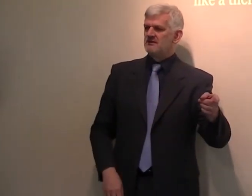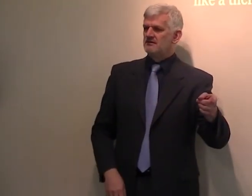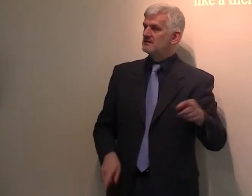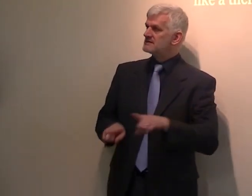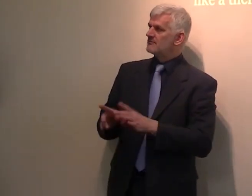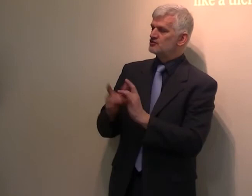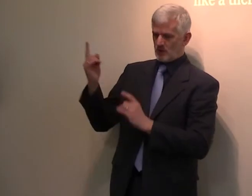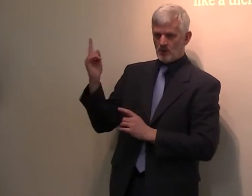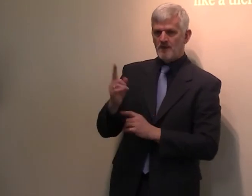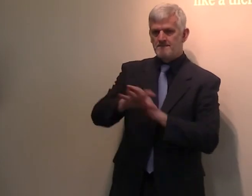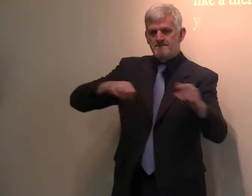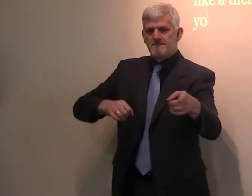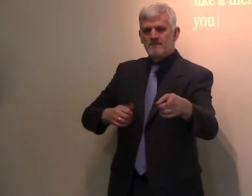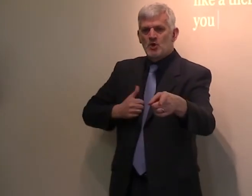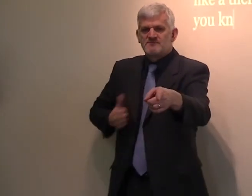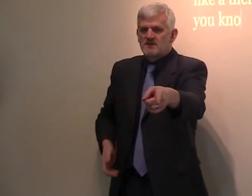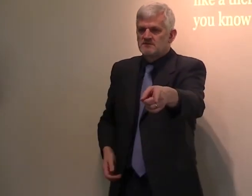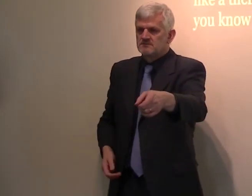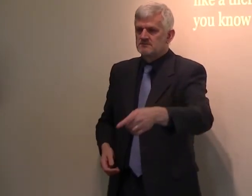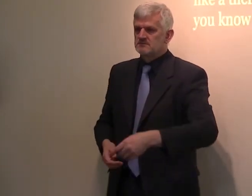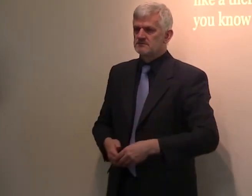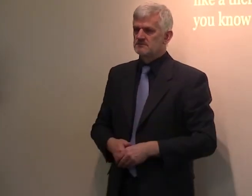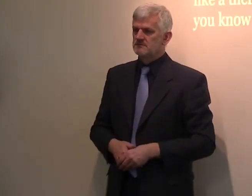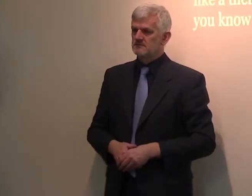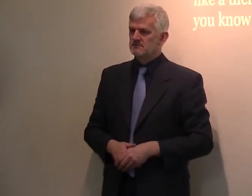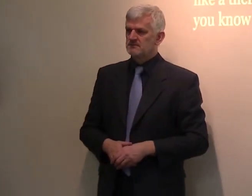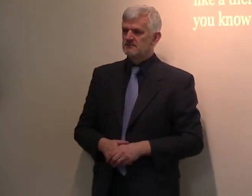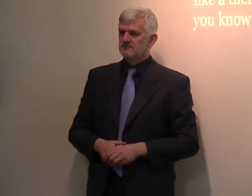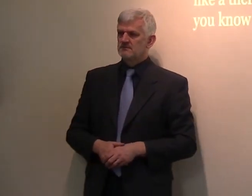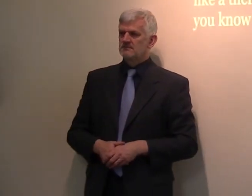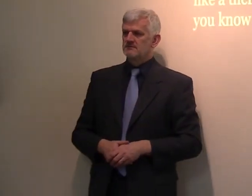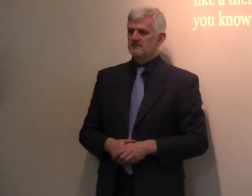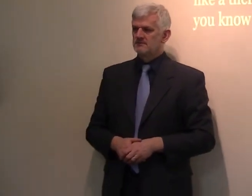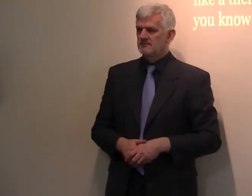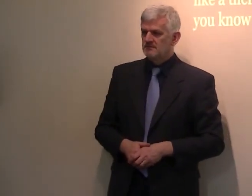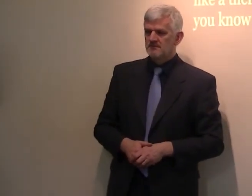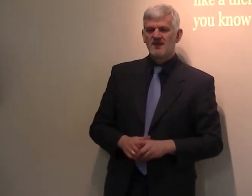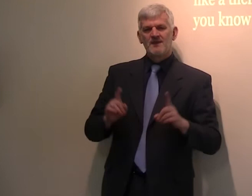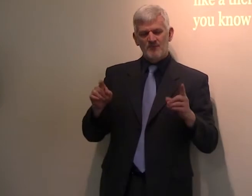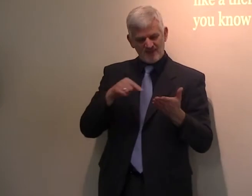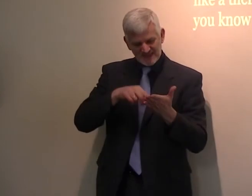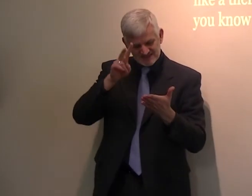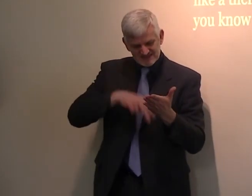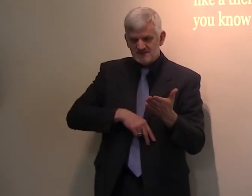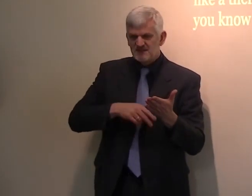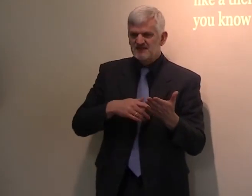him. But the picture, I hope I made the picture a bit gloomy, but it's not so gloomy. If you read verse